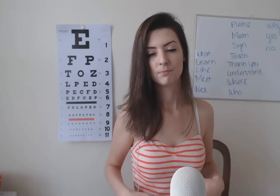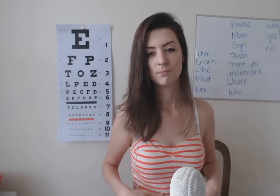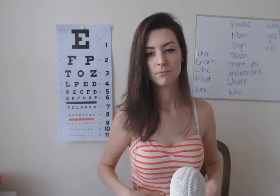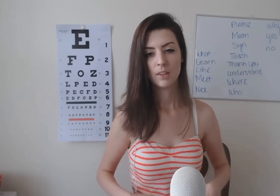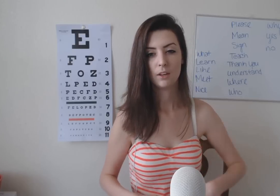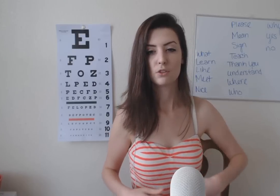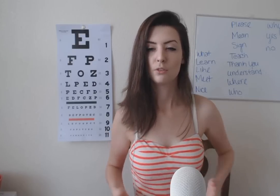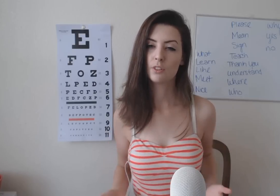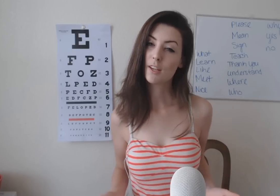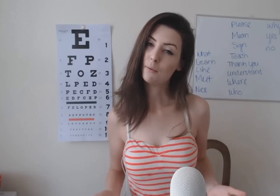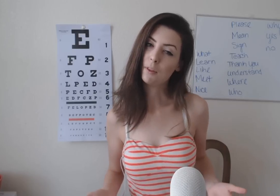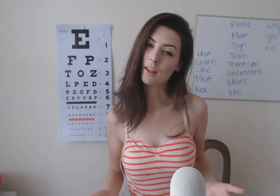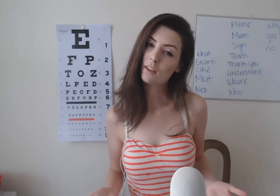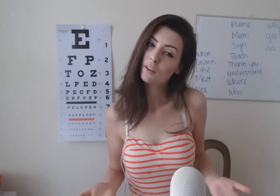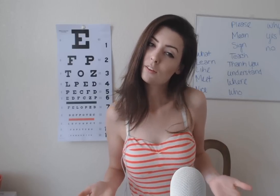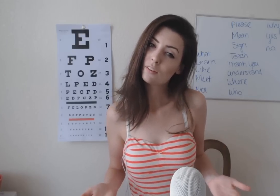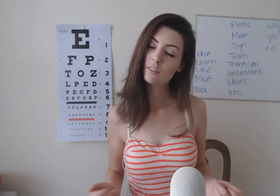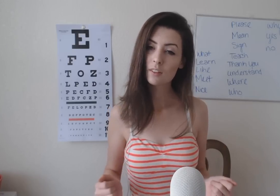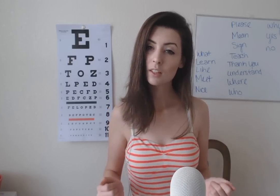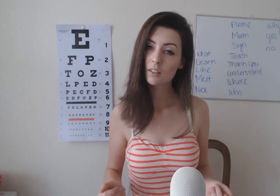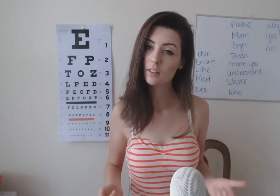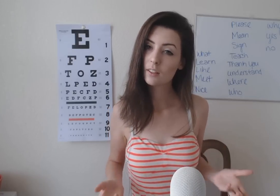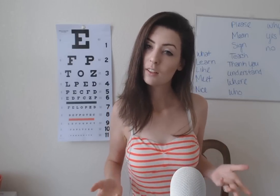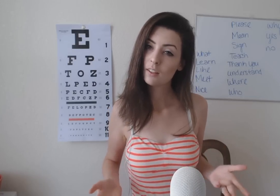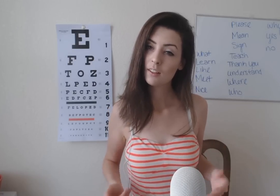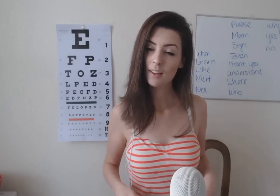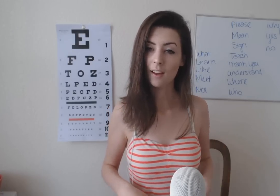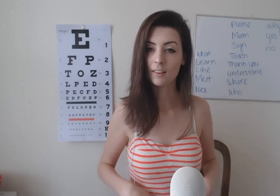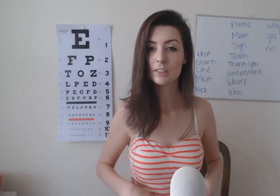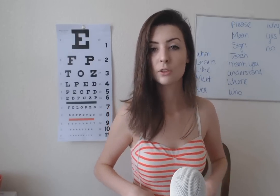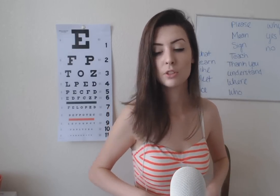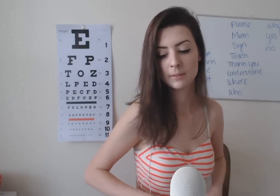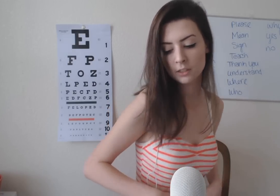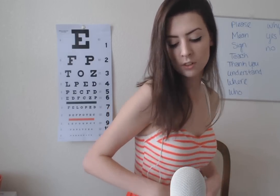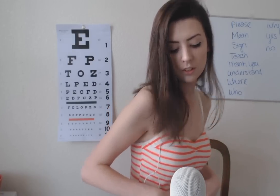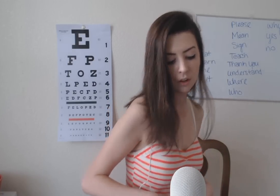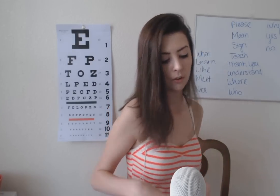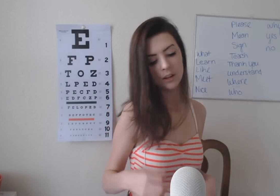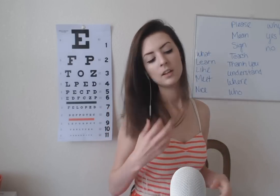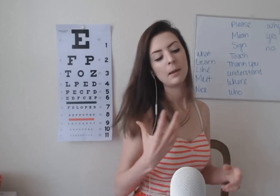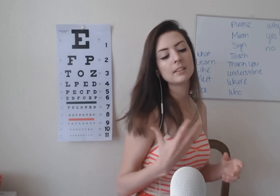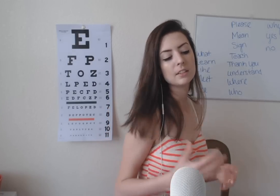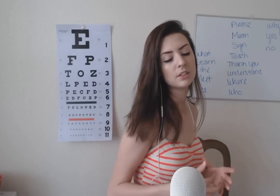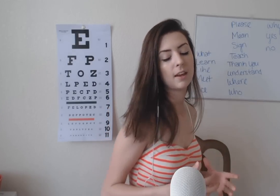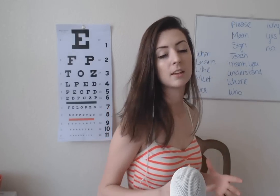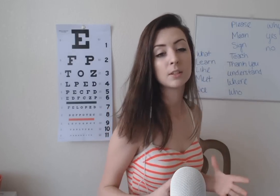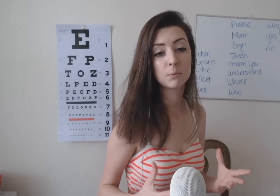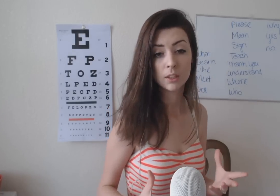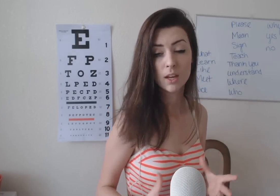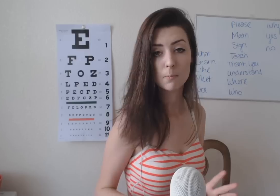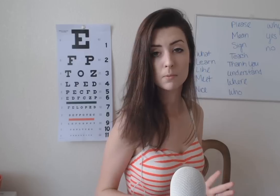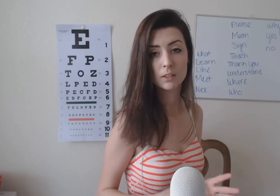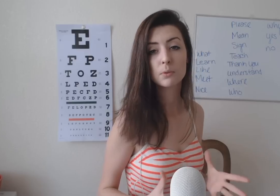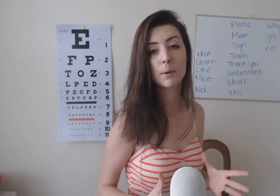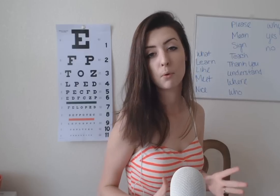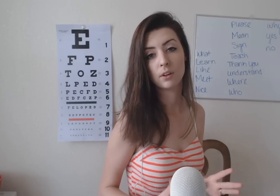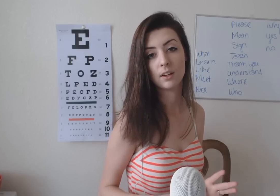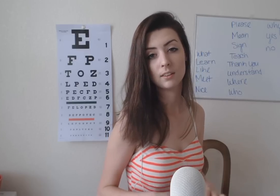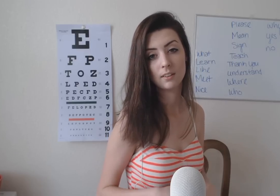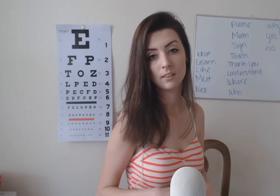Yeah, and your shoulders kind of be like, yeah. So just make sure, pay attention to that, because it's really important.